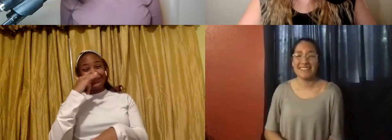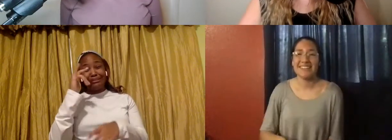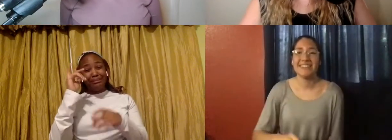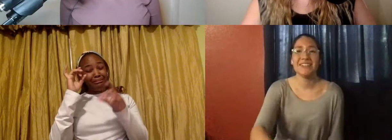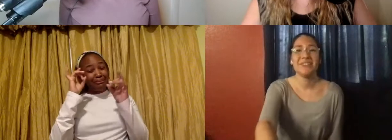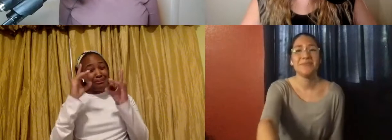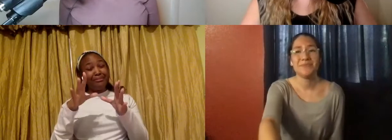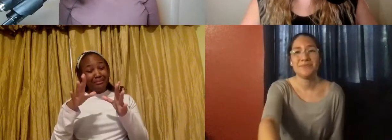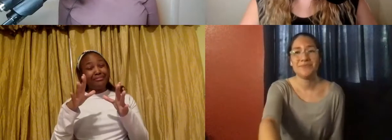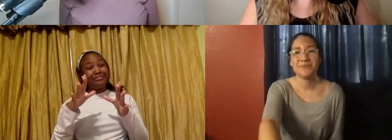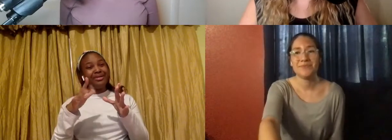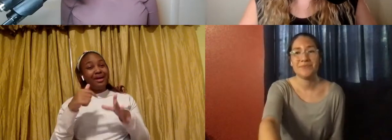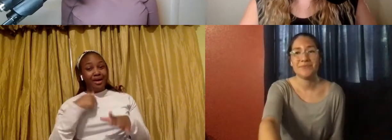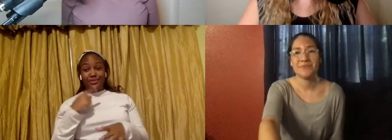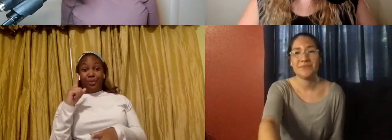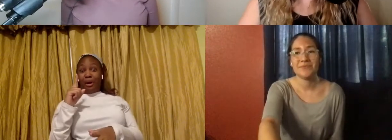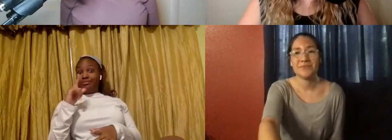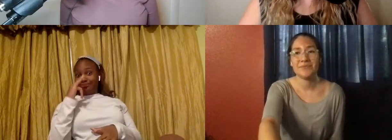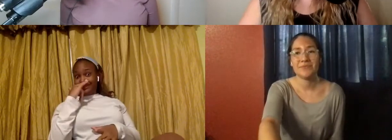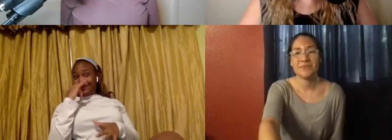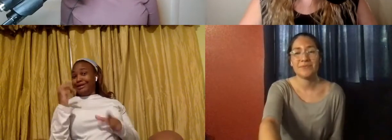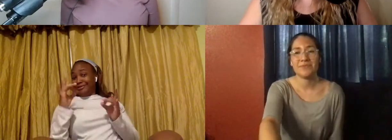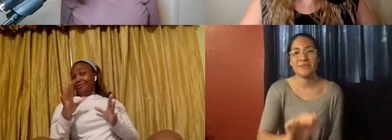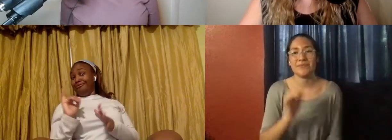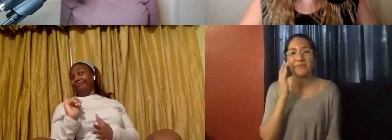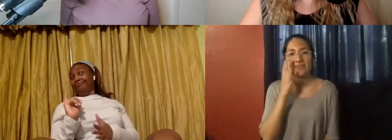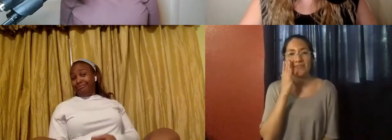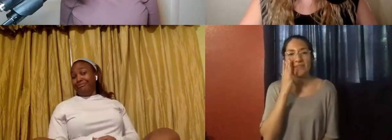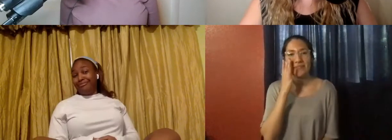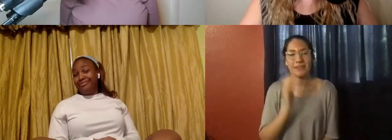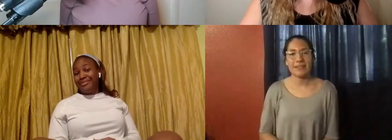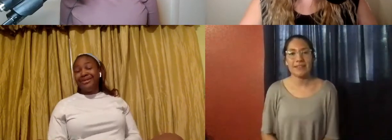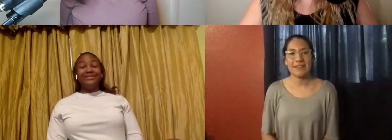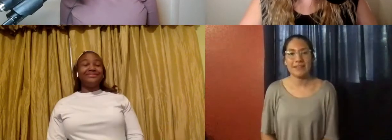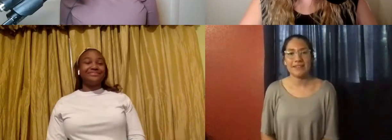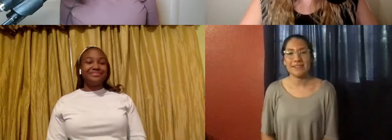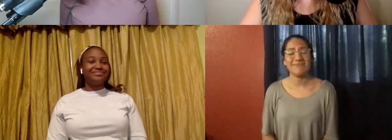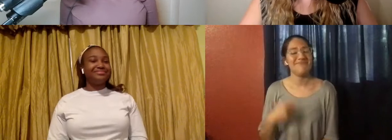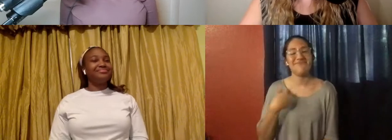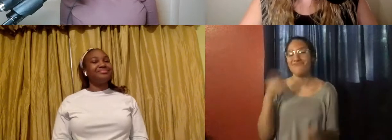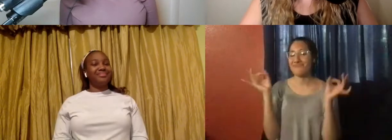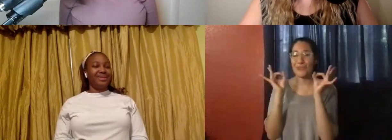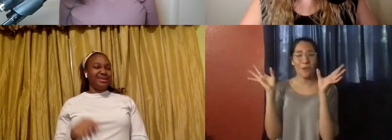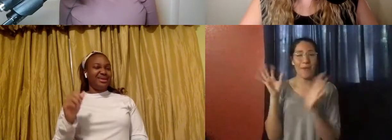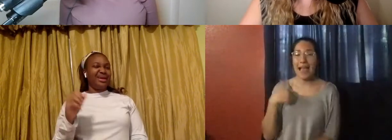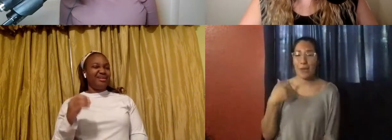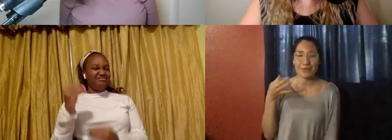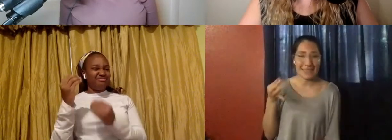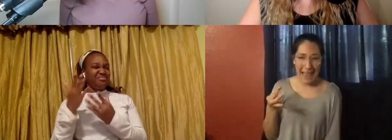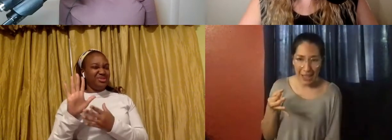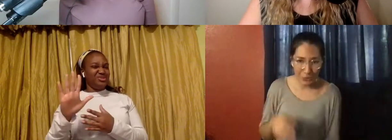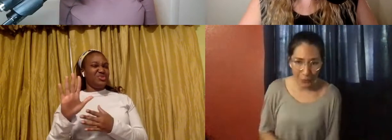mean, I was one of them. I'm sure I was awful too. Oh, I was horrible. I was such an asshole. Yeah, for sure. Yeah, I heard about your days with black